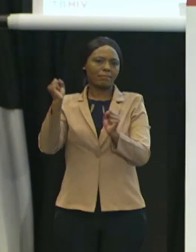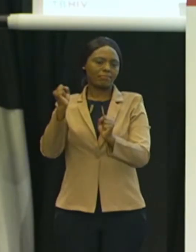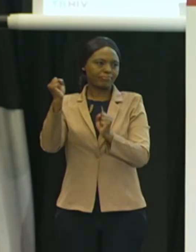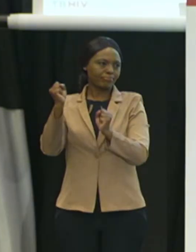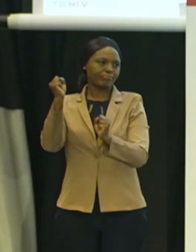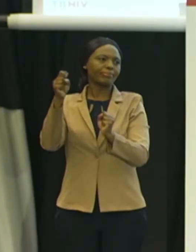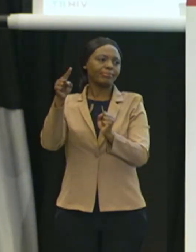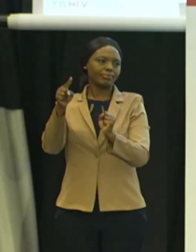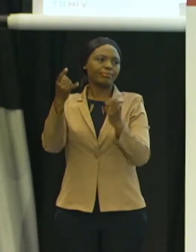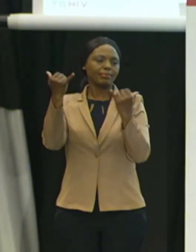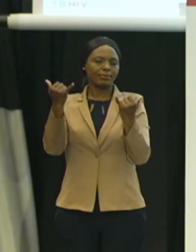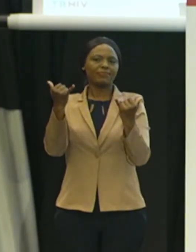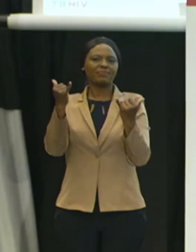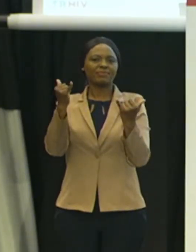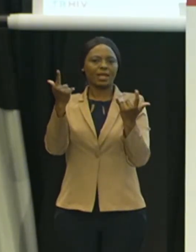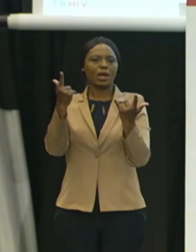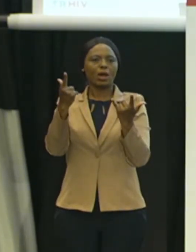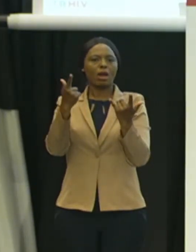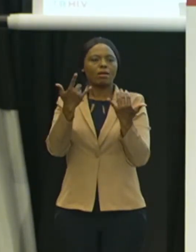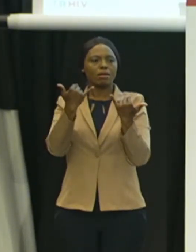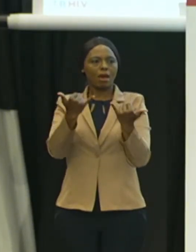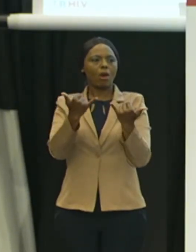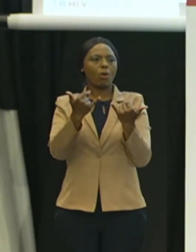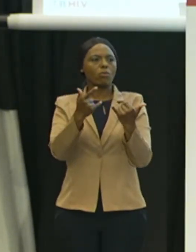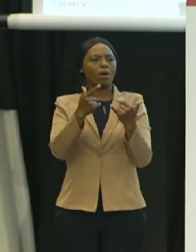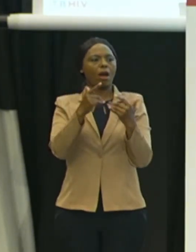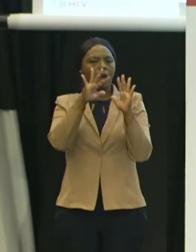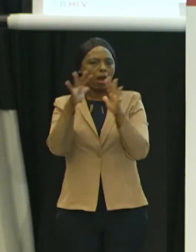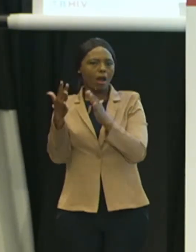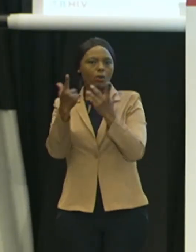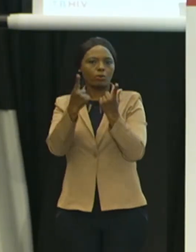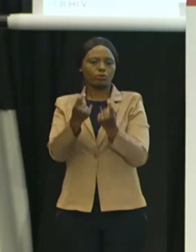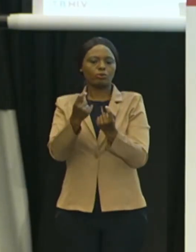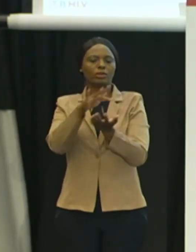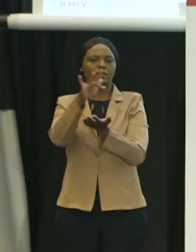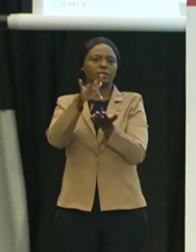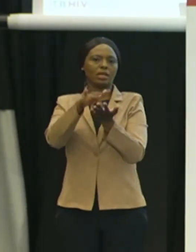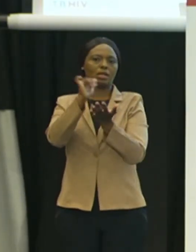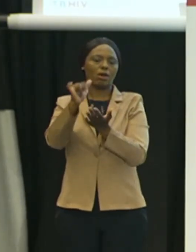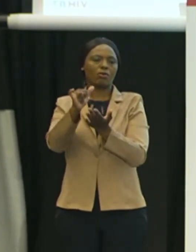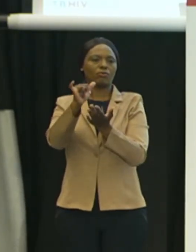of what constitutes centers of excellence. Over to you, Sister Pasi.